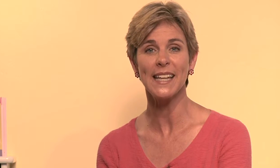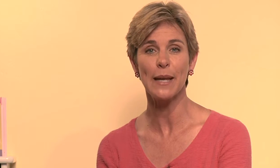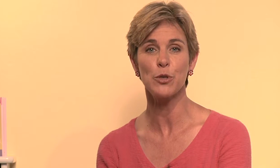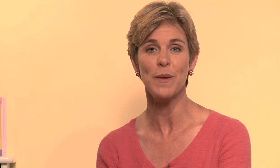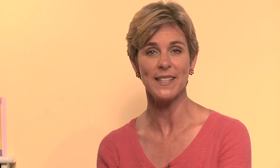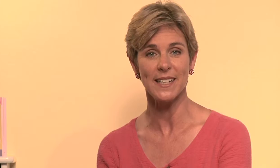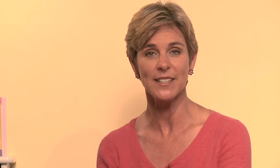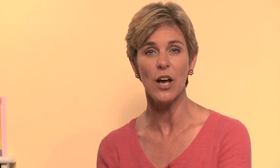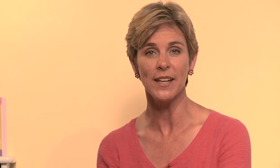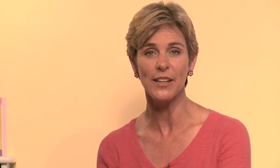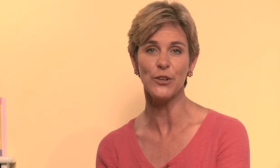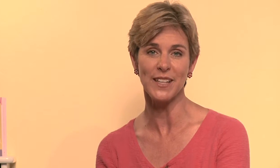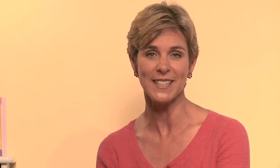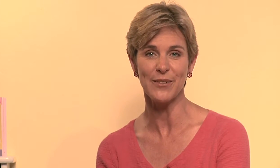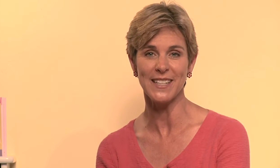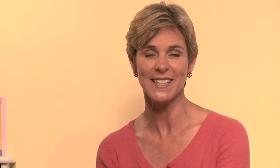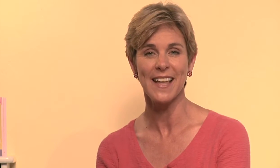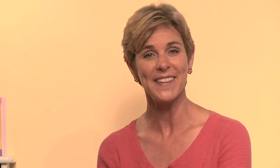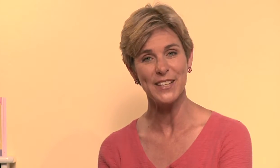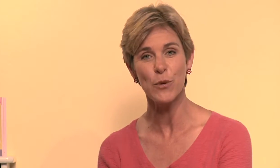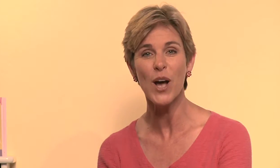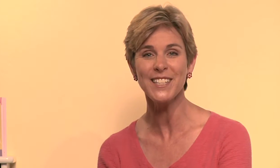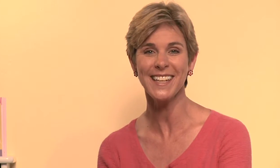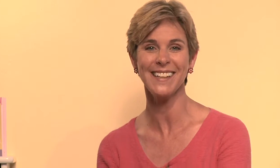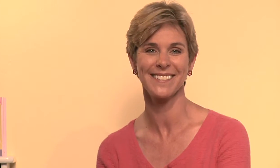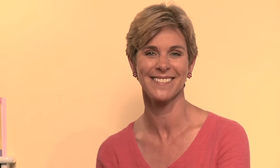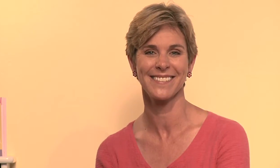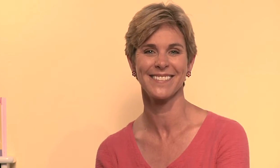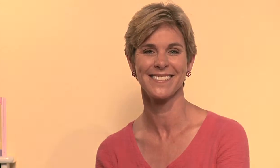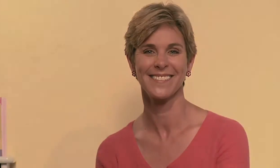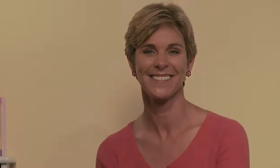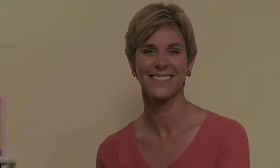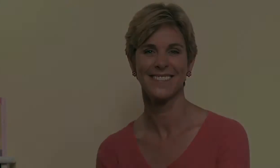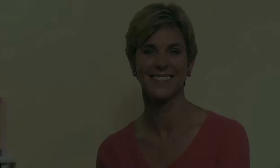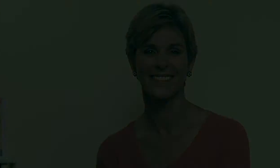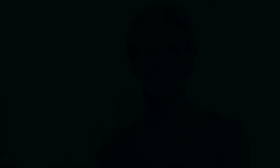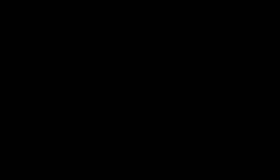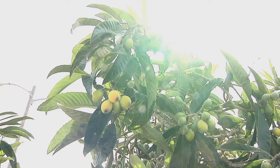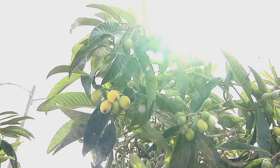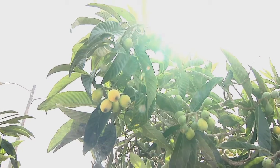Language Basics online learning series. Thanks for watching!